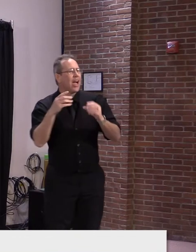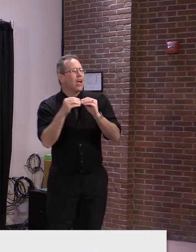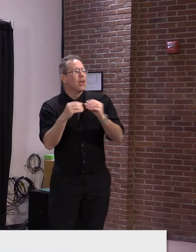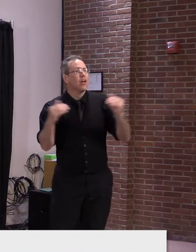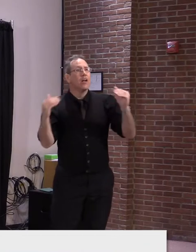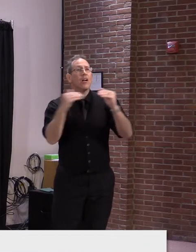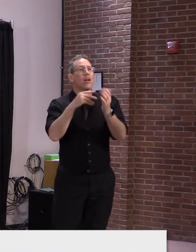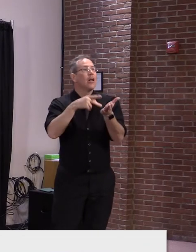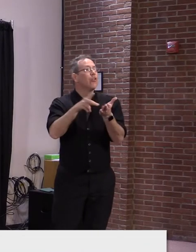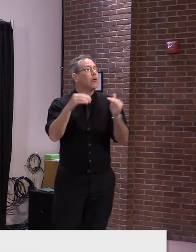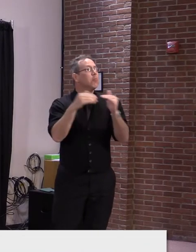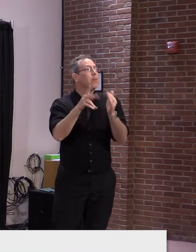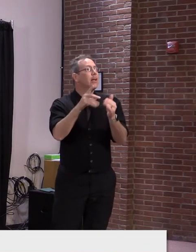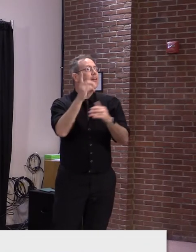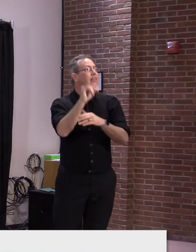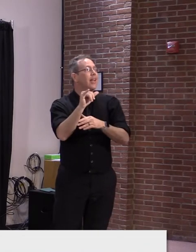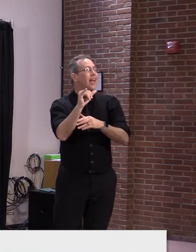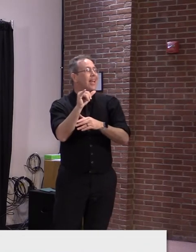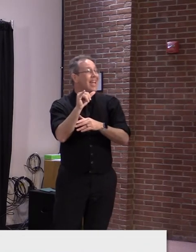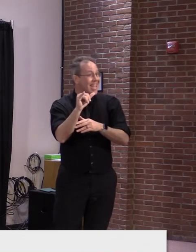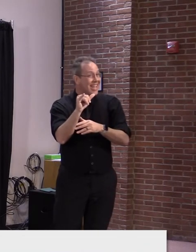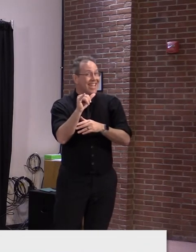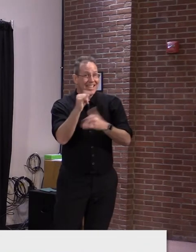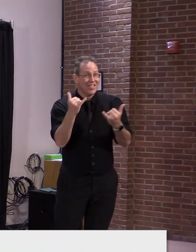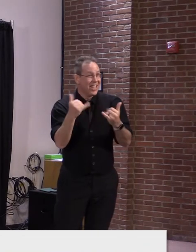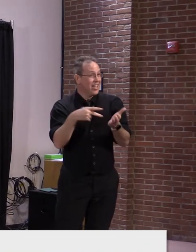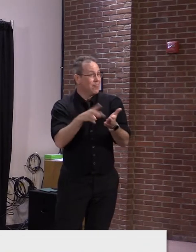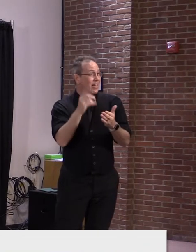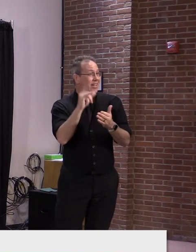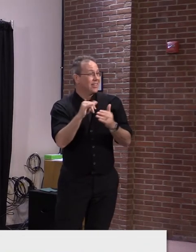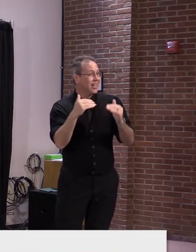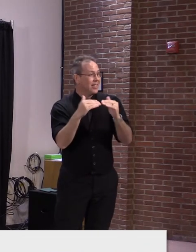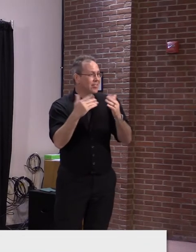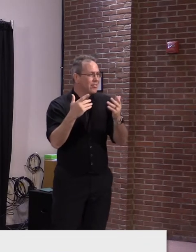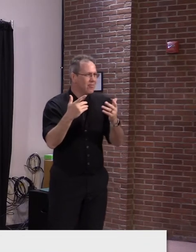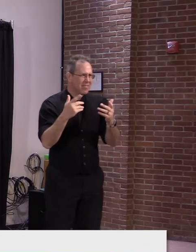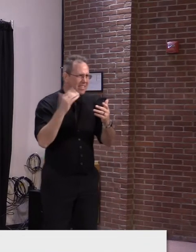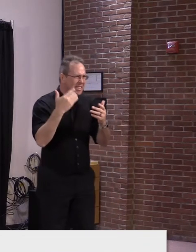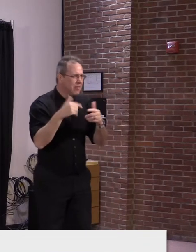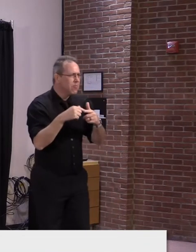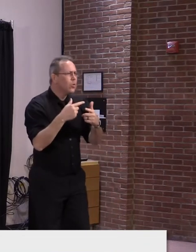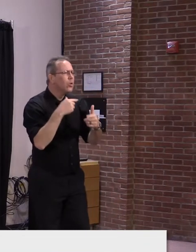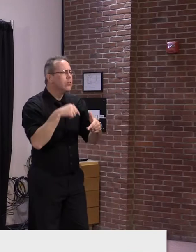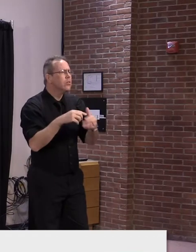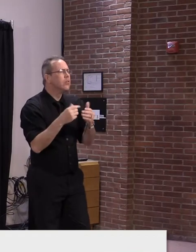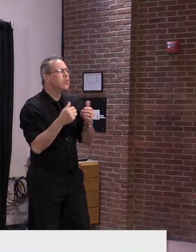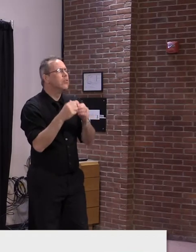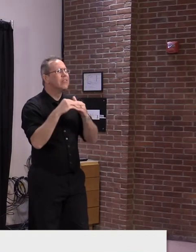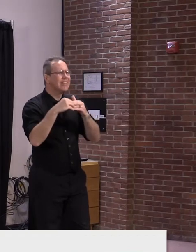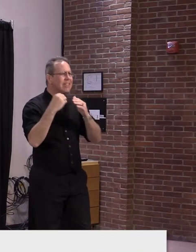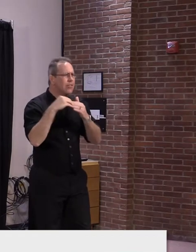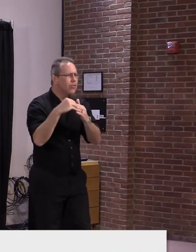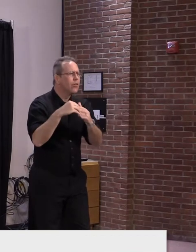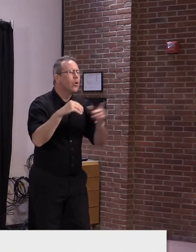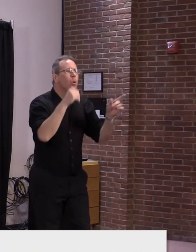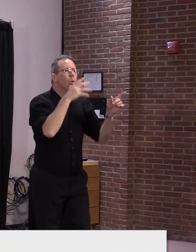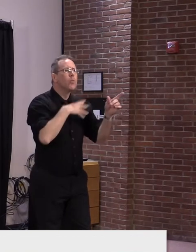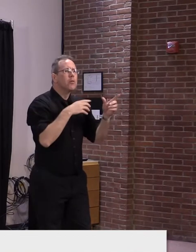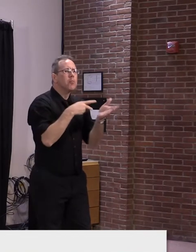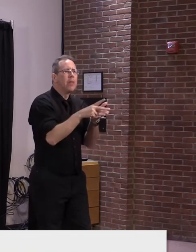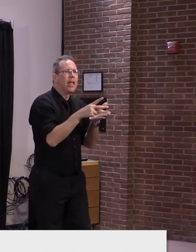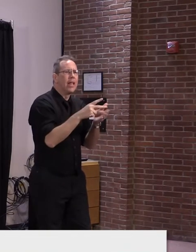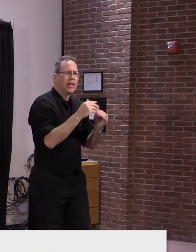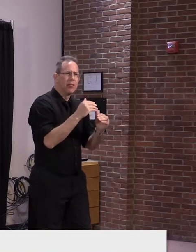Vermont, although it has the leads the nation in the differential, where women are still paid on